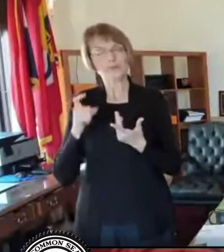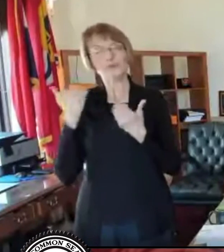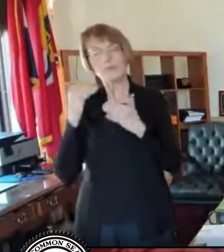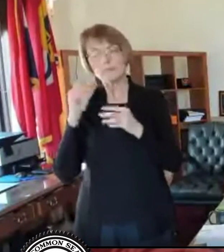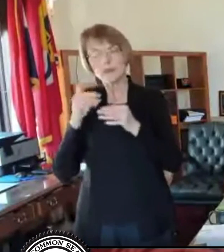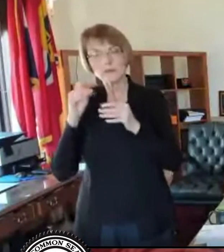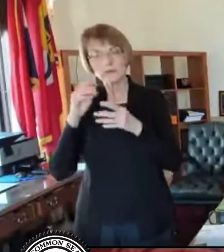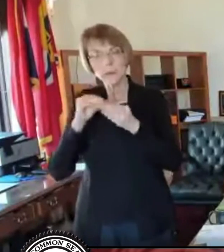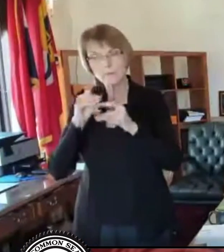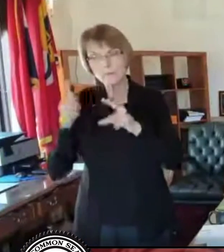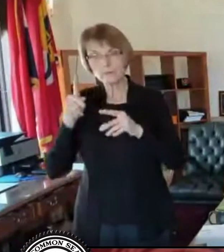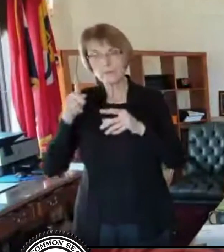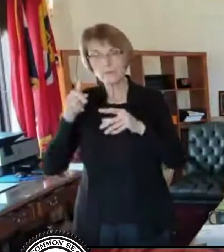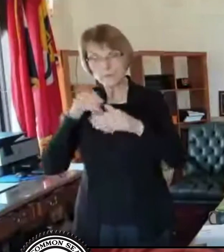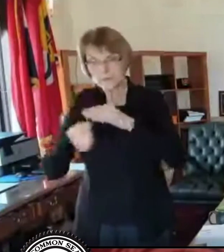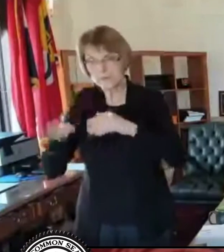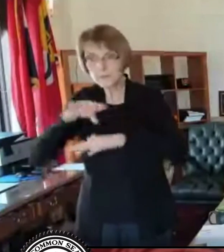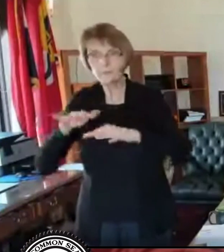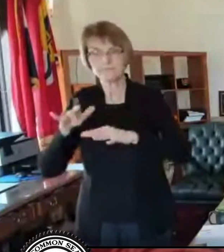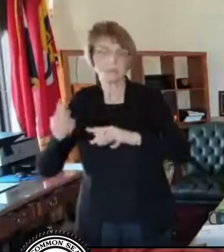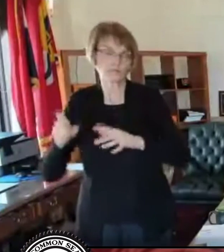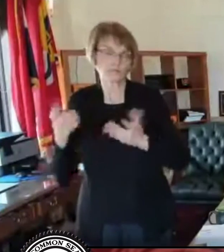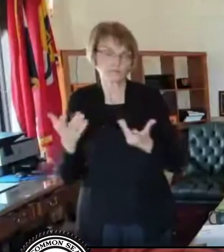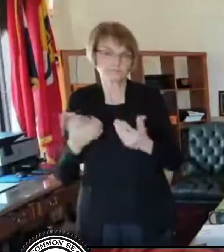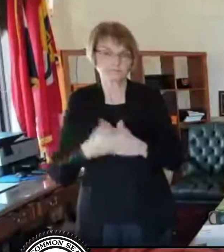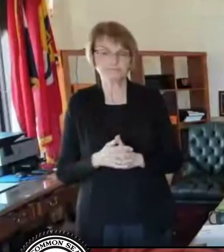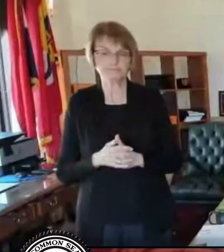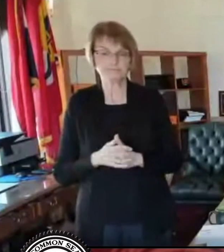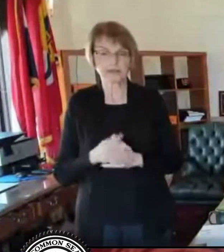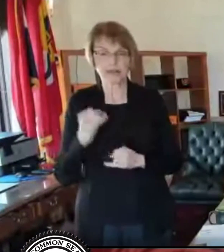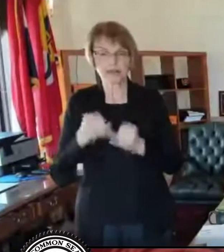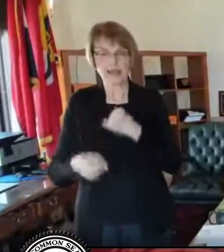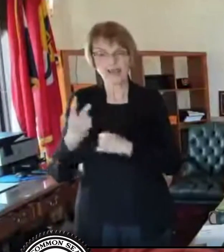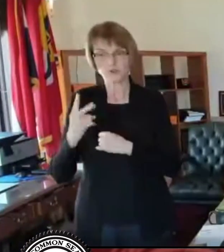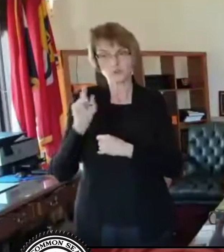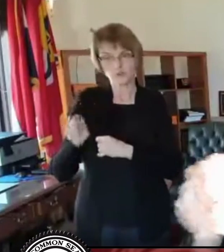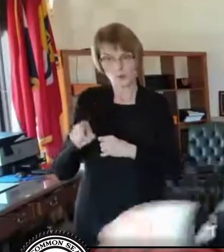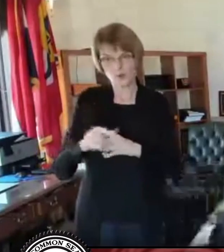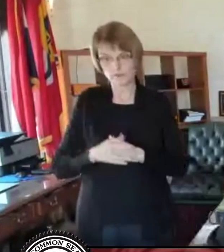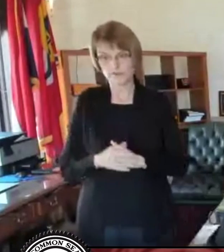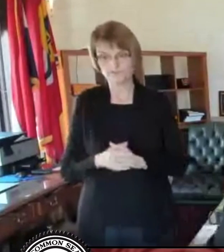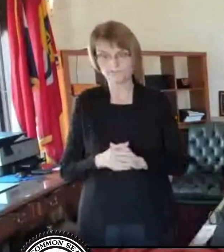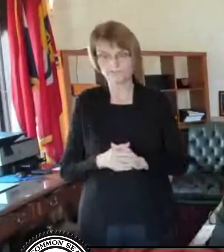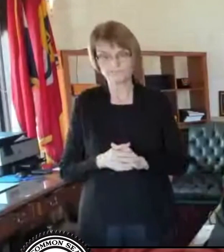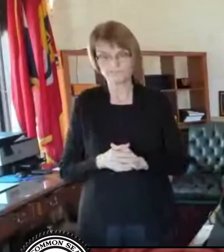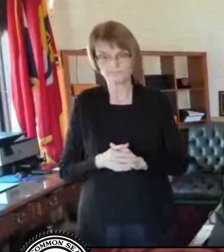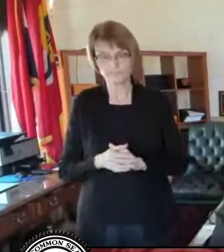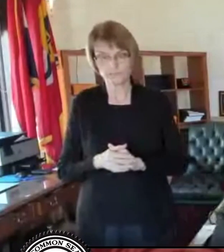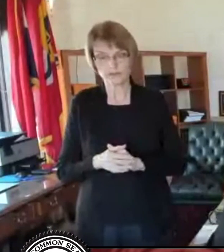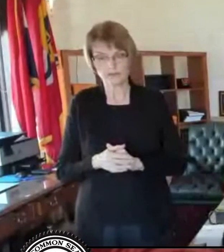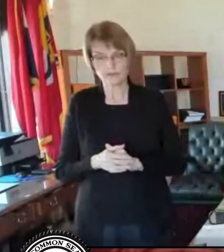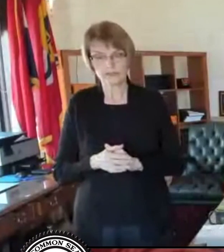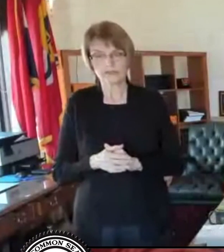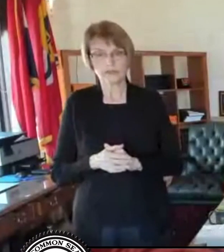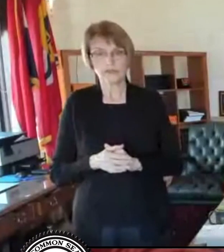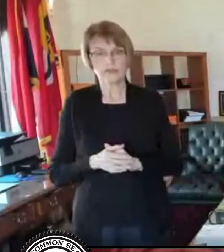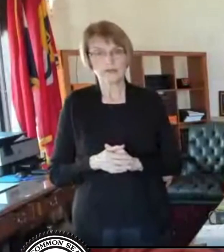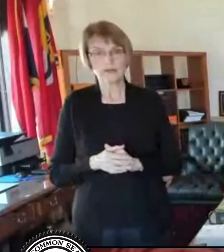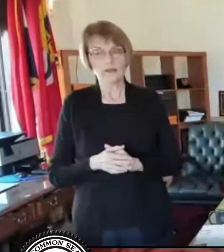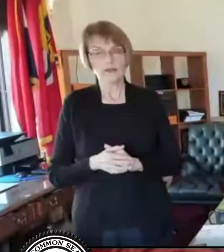woods yet on this. Okay, last two questions, almost 2:30. When the city makes